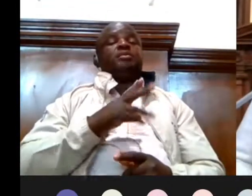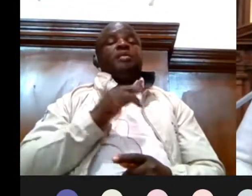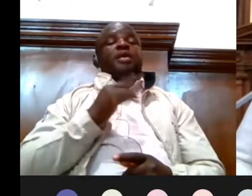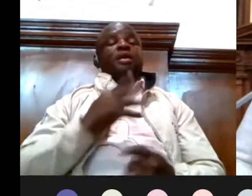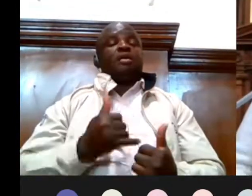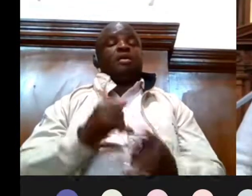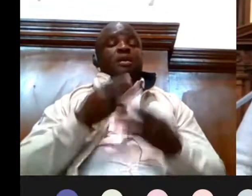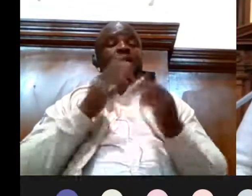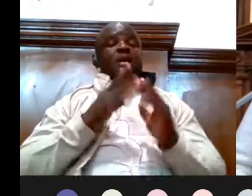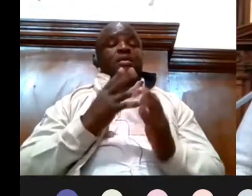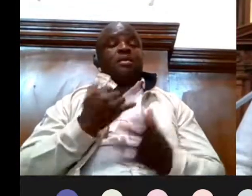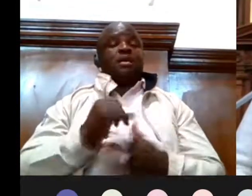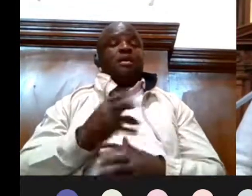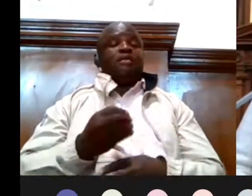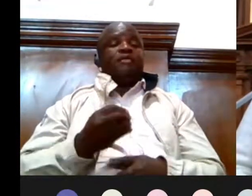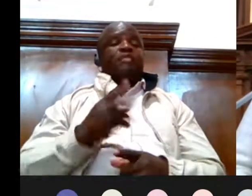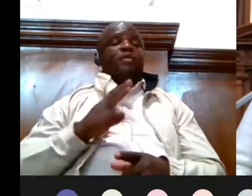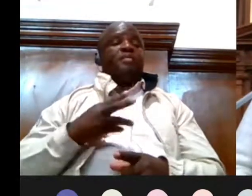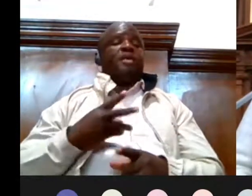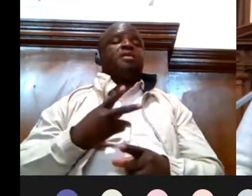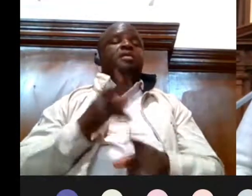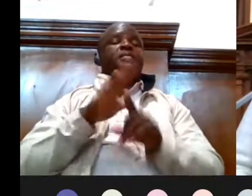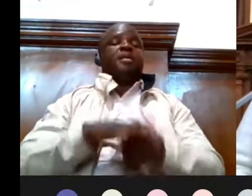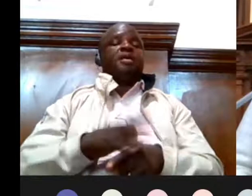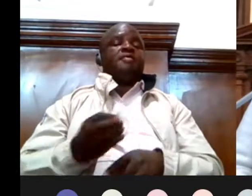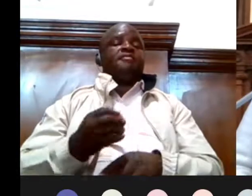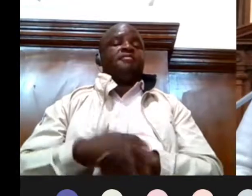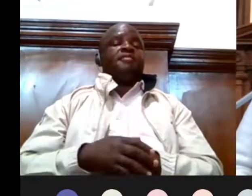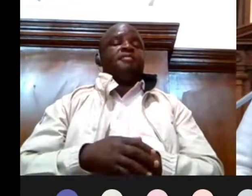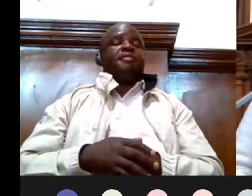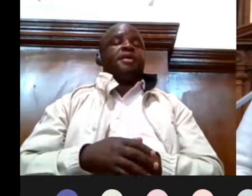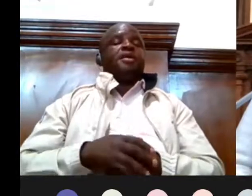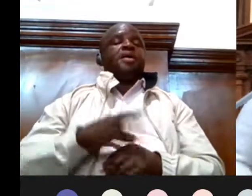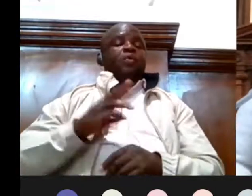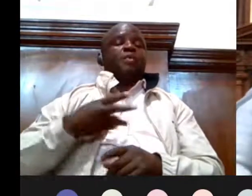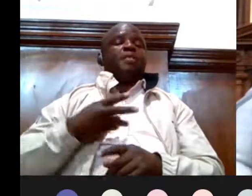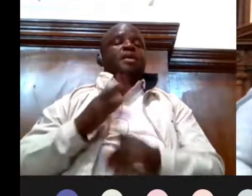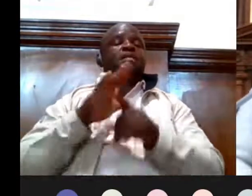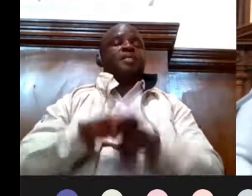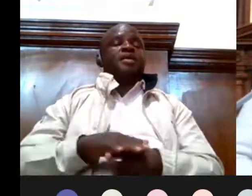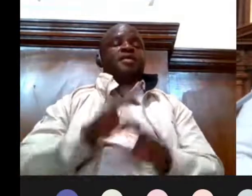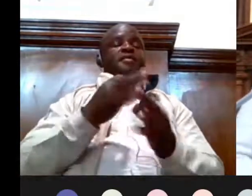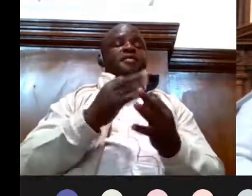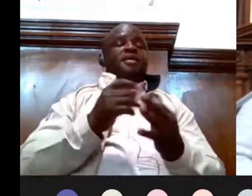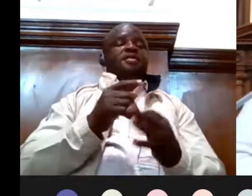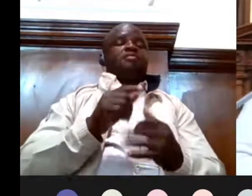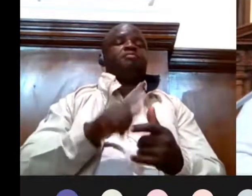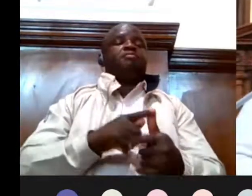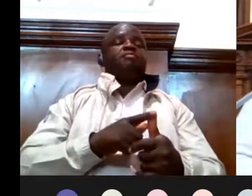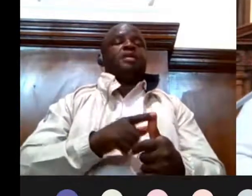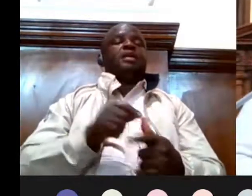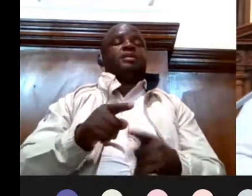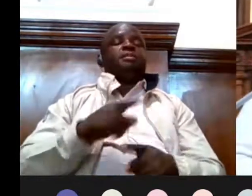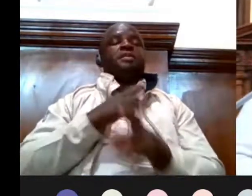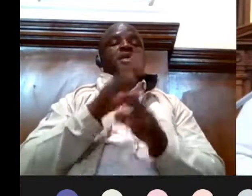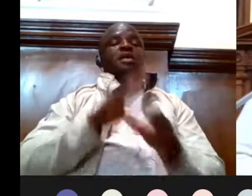who are still oppressed. O fumane mme a oppressed ka hara lelapa, mme ha qeta a sa bui, mme a thotse.